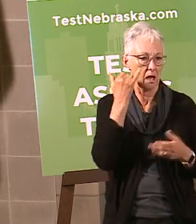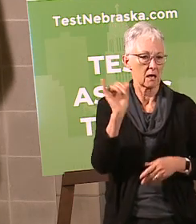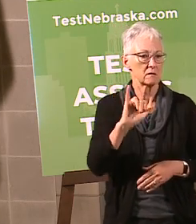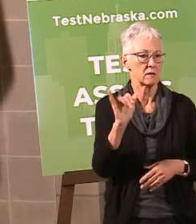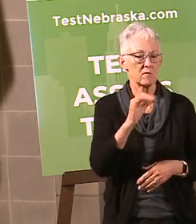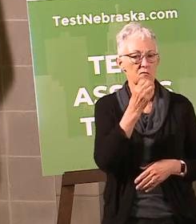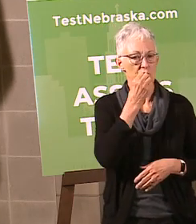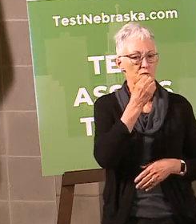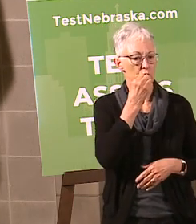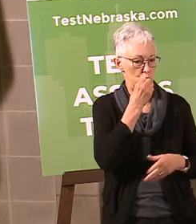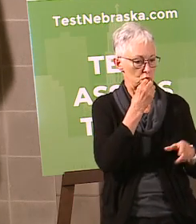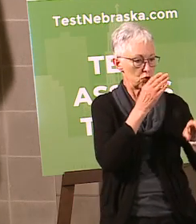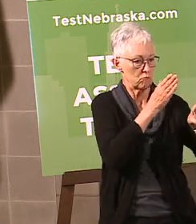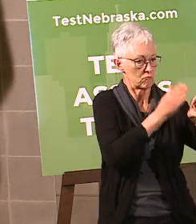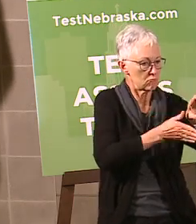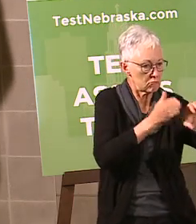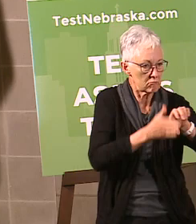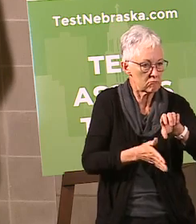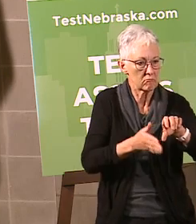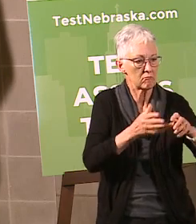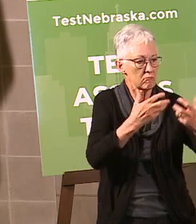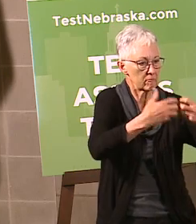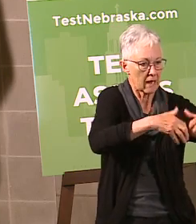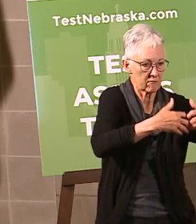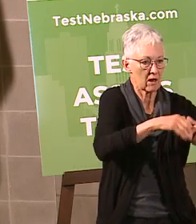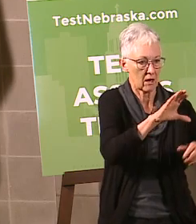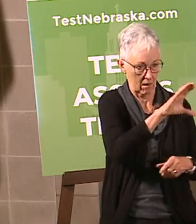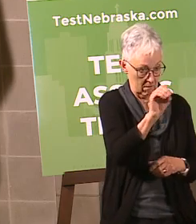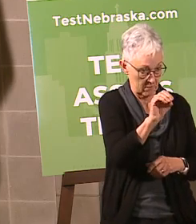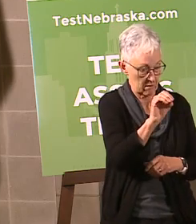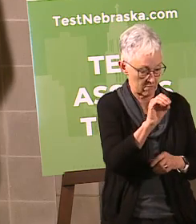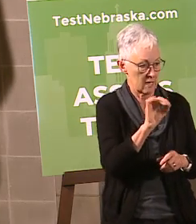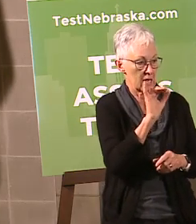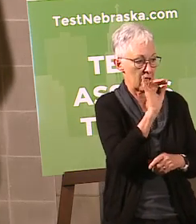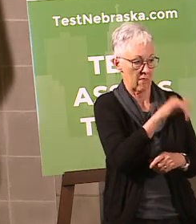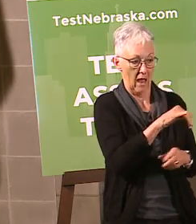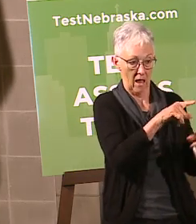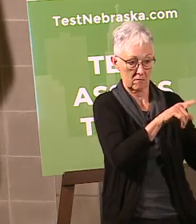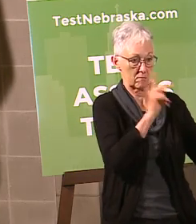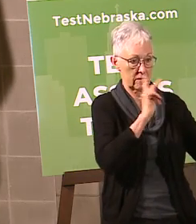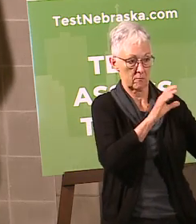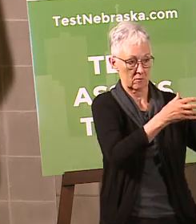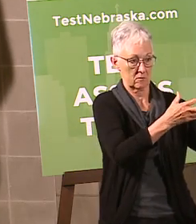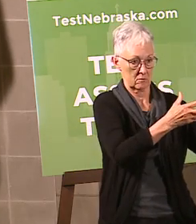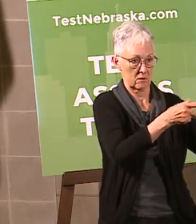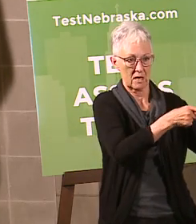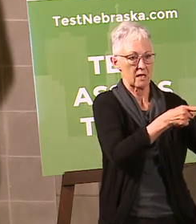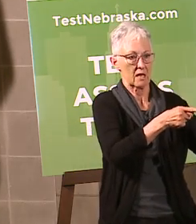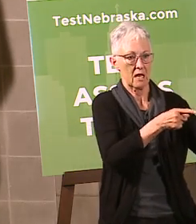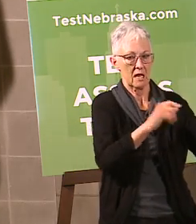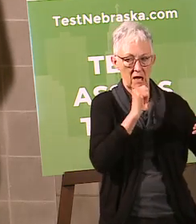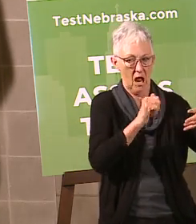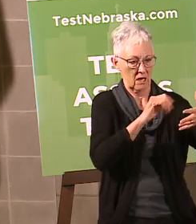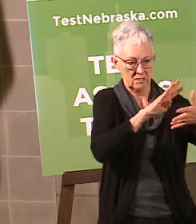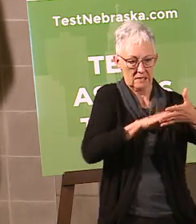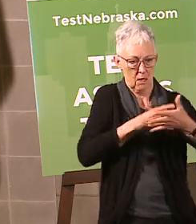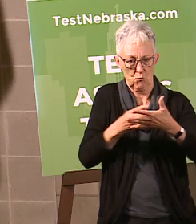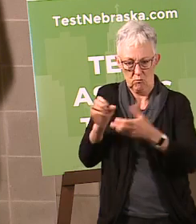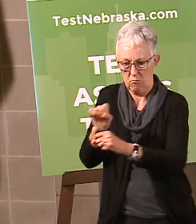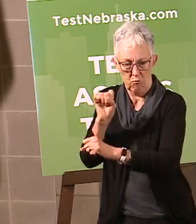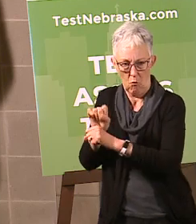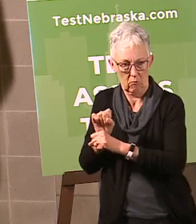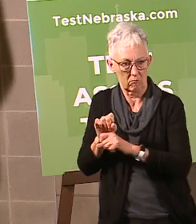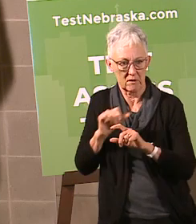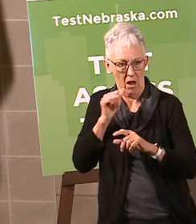people in, which is part of our criteria to prioritize people, to be able to do that in an unscheduled way, but that was not open to the general public. And